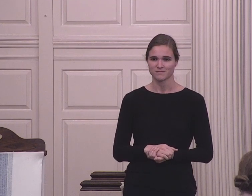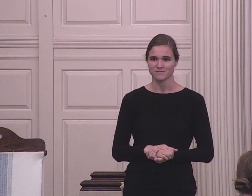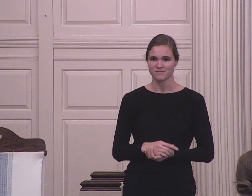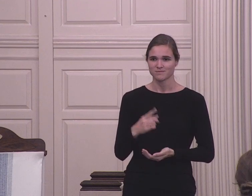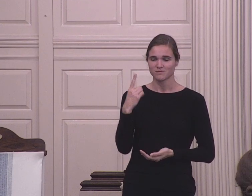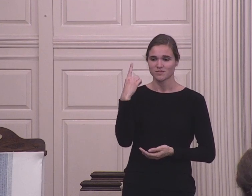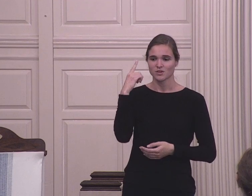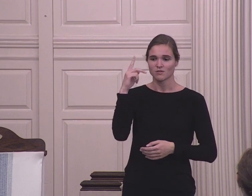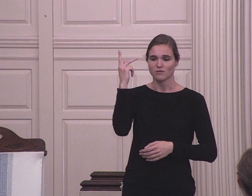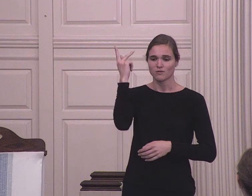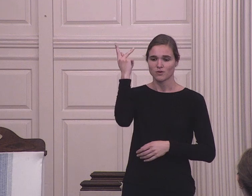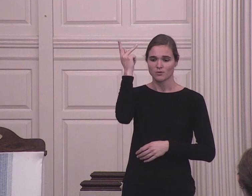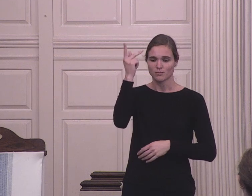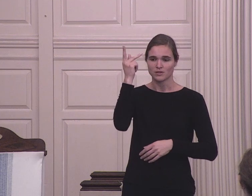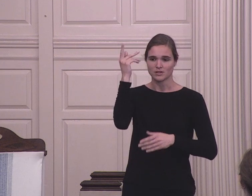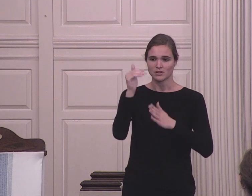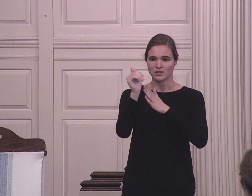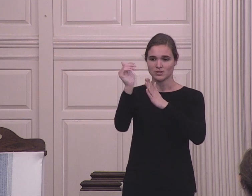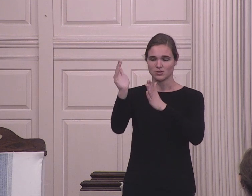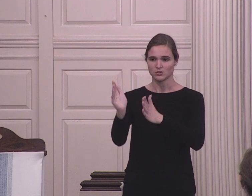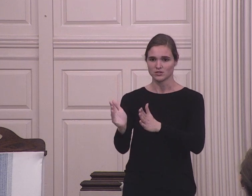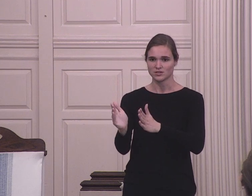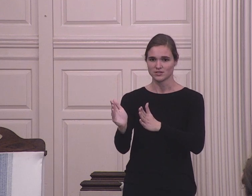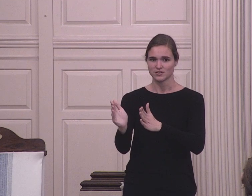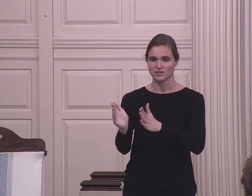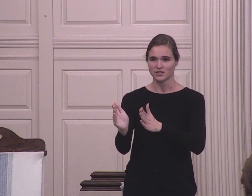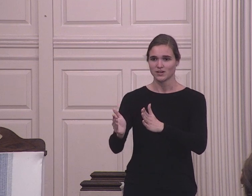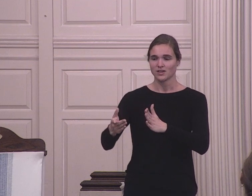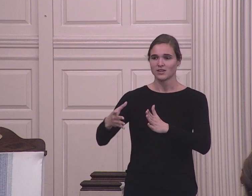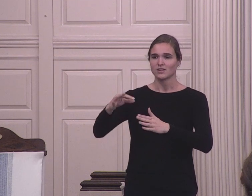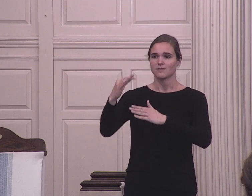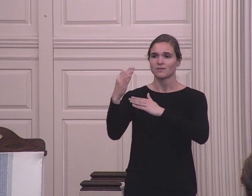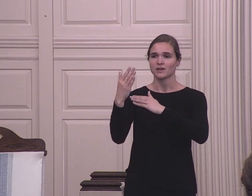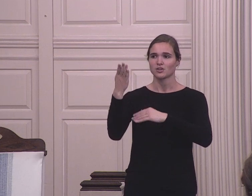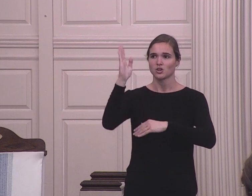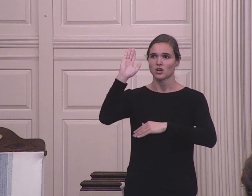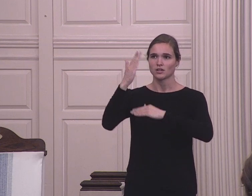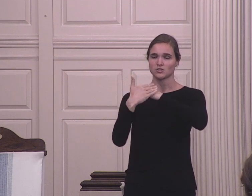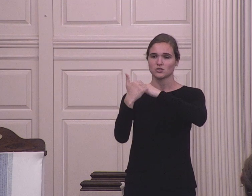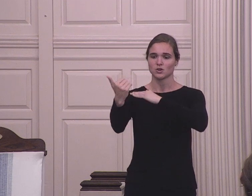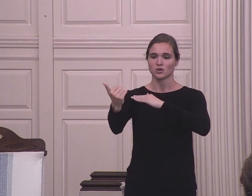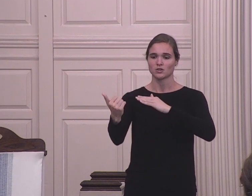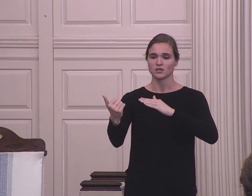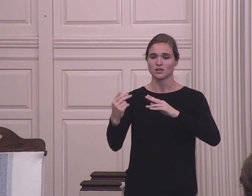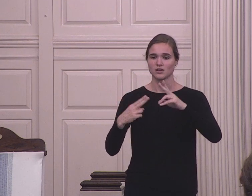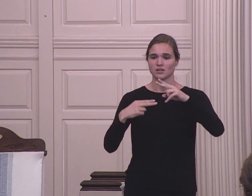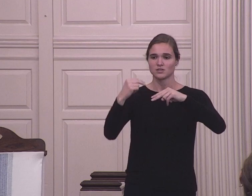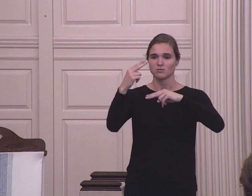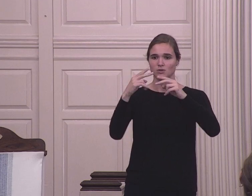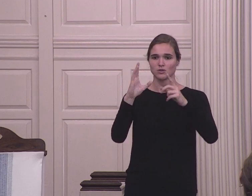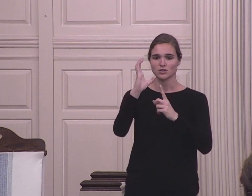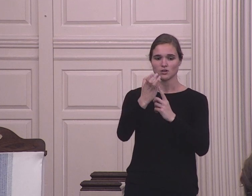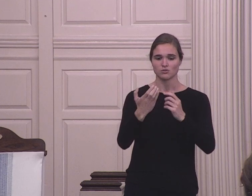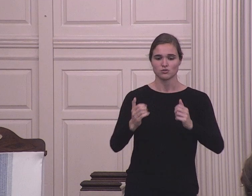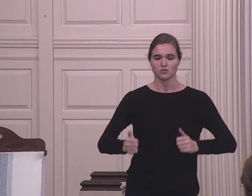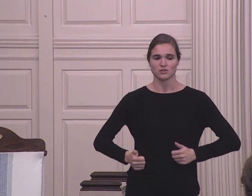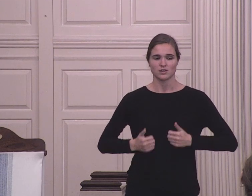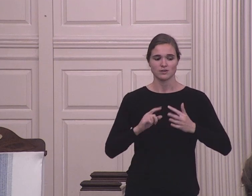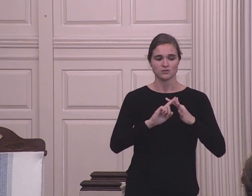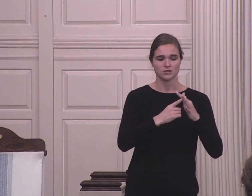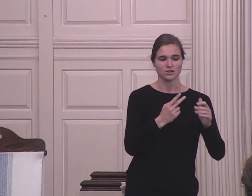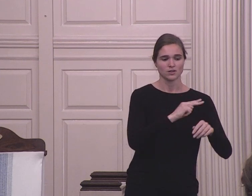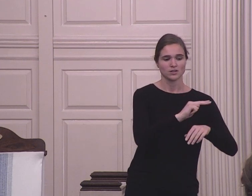For our political leaders, that they heed the calling of God to build a culture of life beginning with